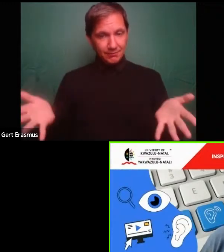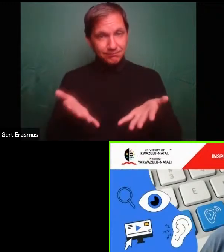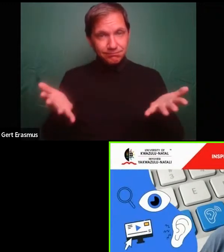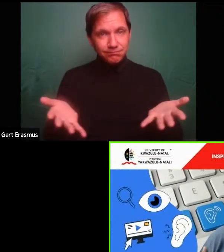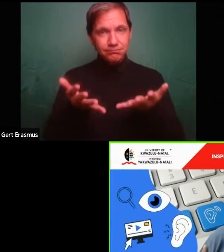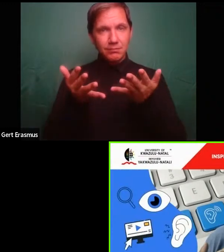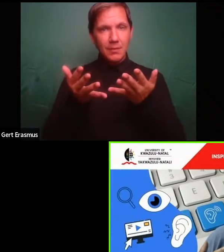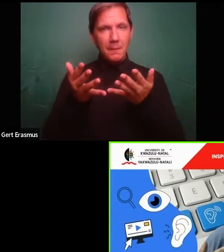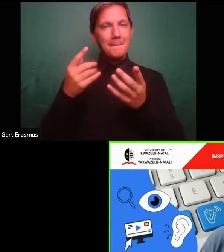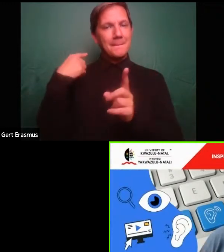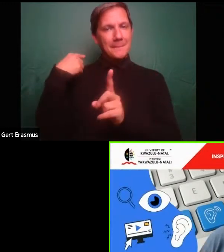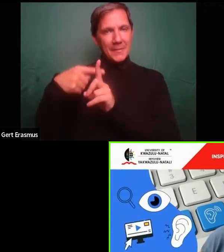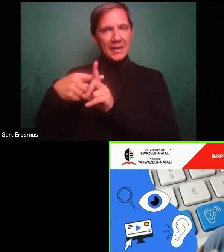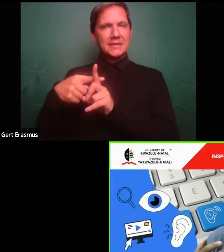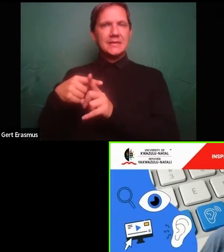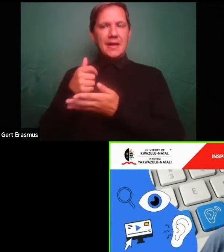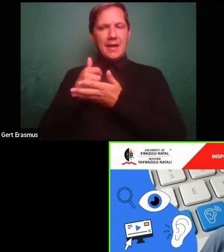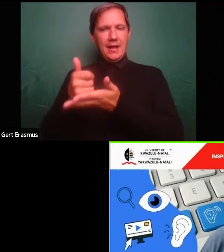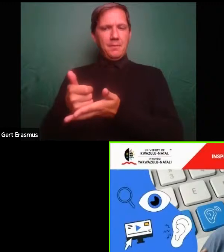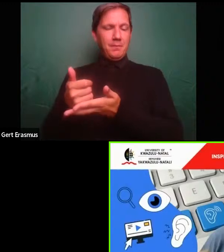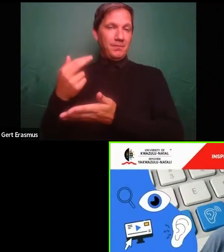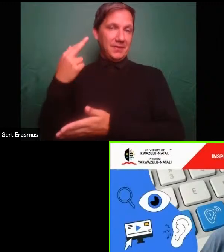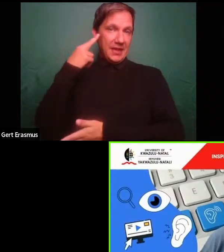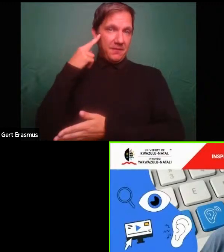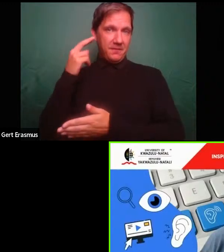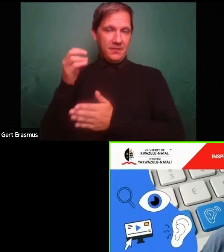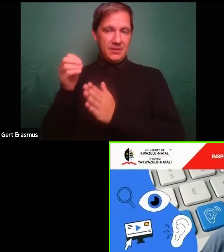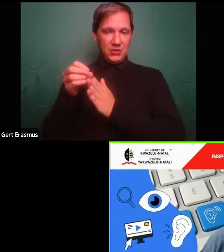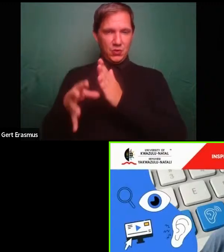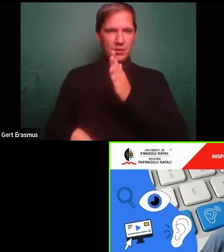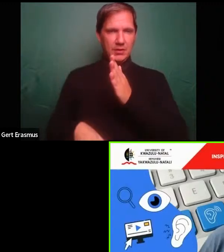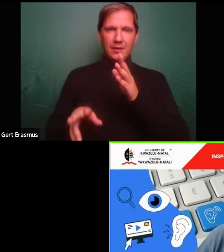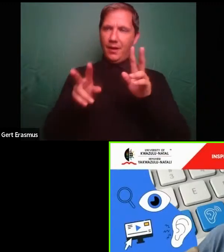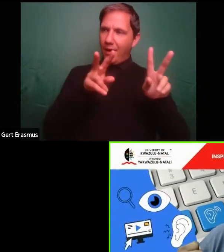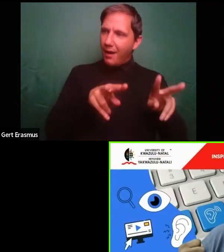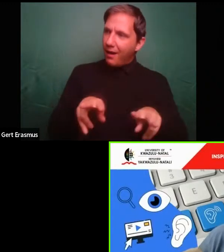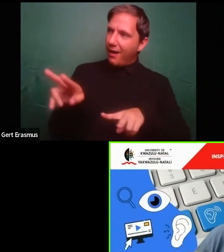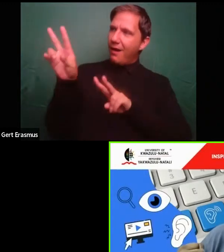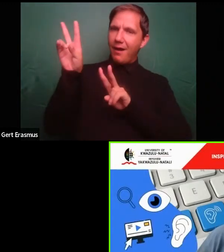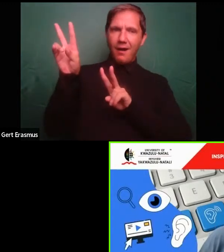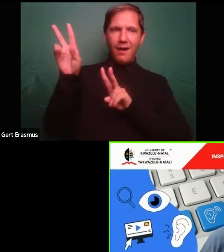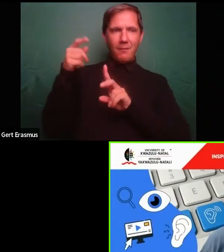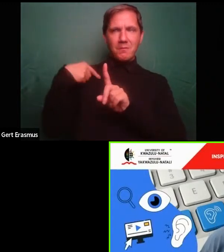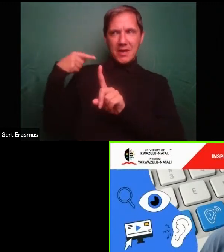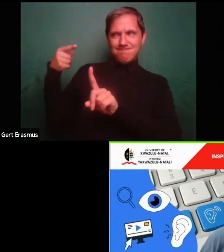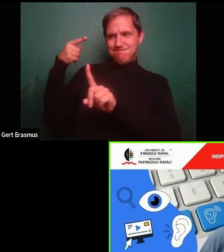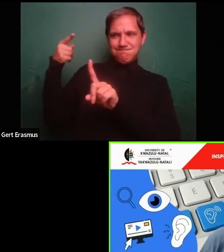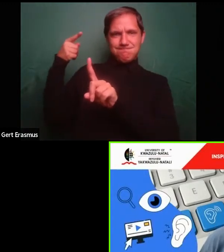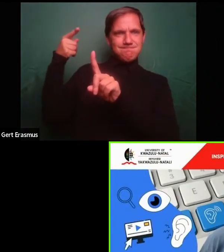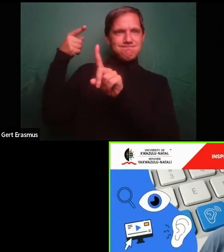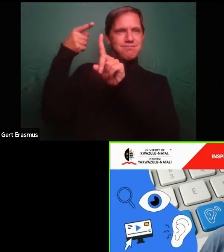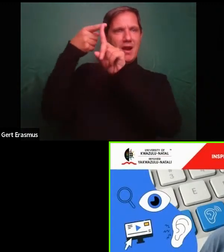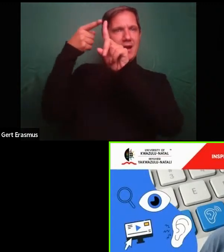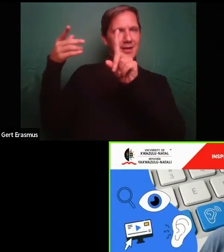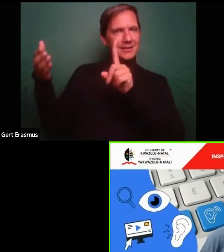deaf learners or deaf students the chance to believe that we can aspire. And thank you so